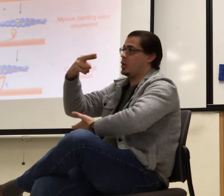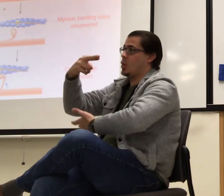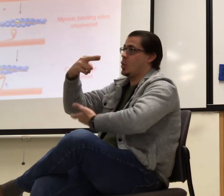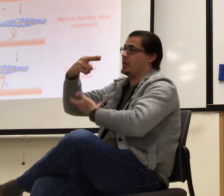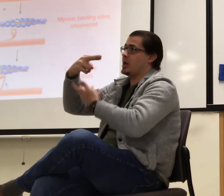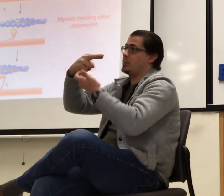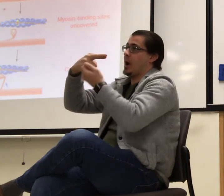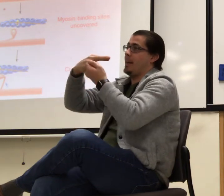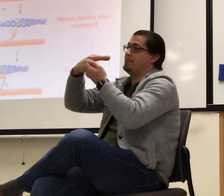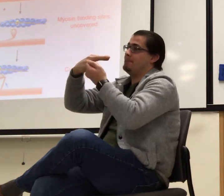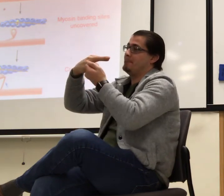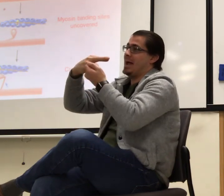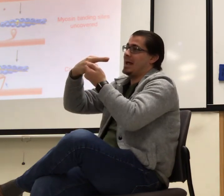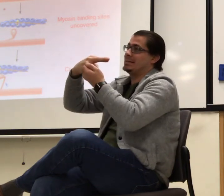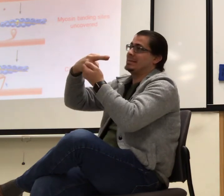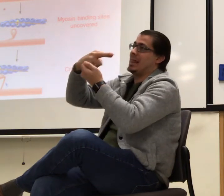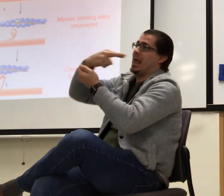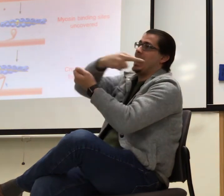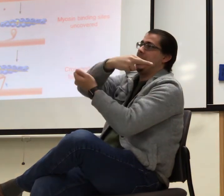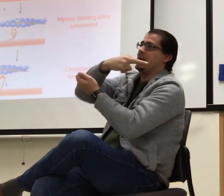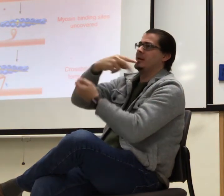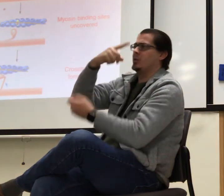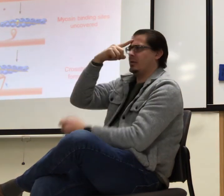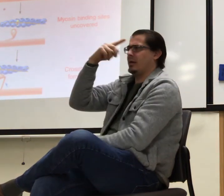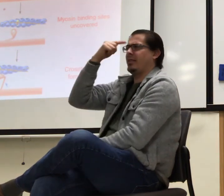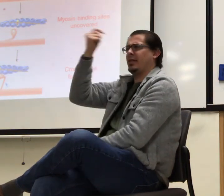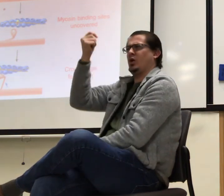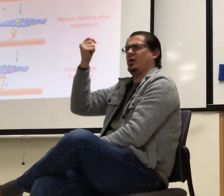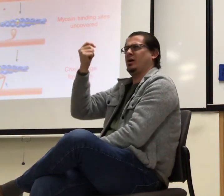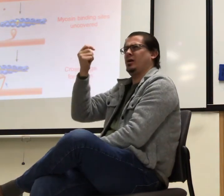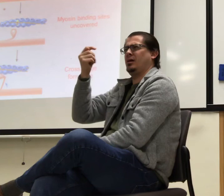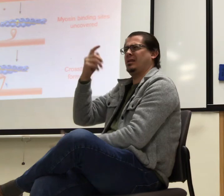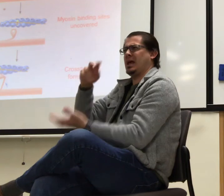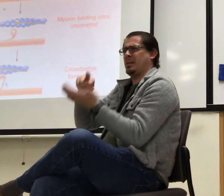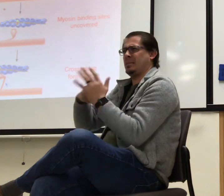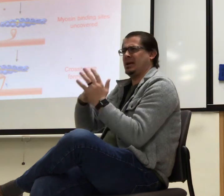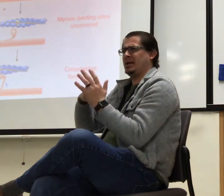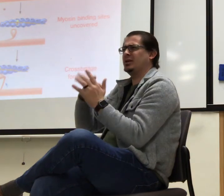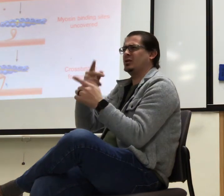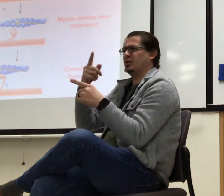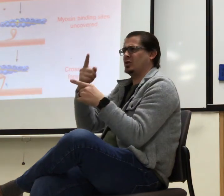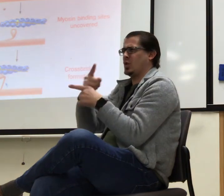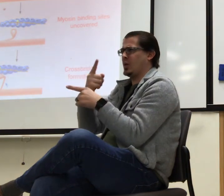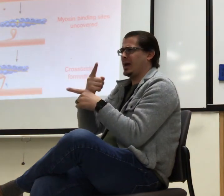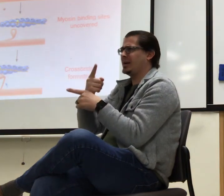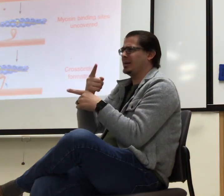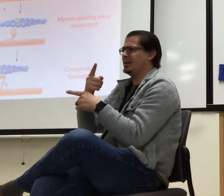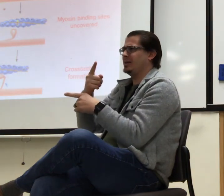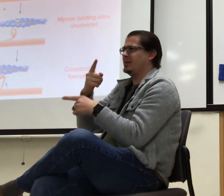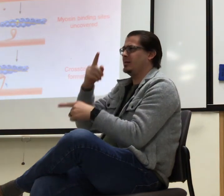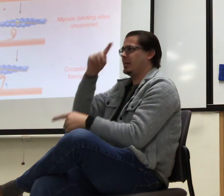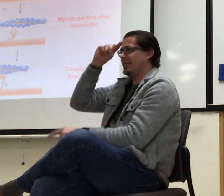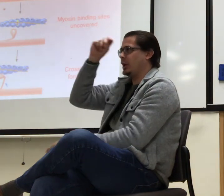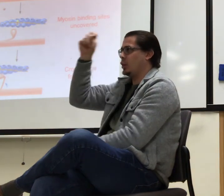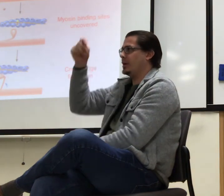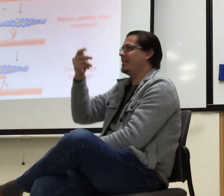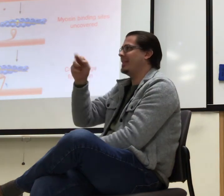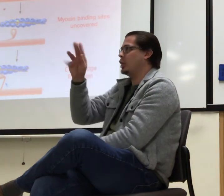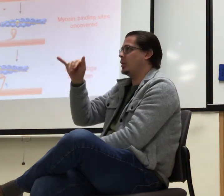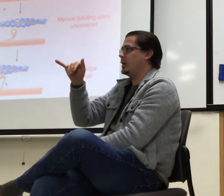Now, when you see theory, you think, oh, is it correct? Yeah, we still call it a theory, but it's how it works. It's